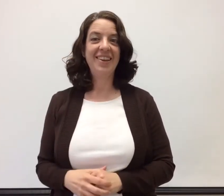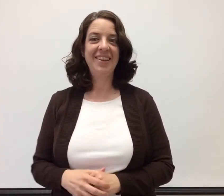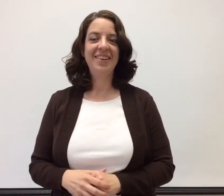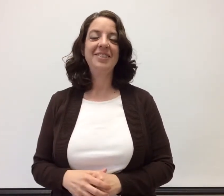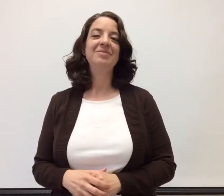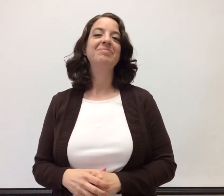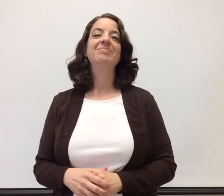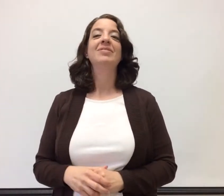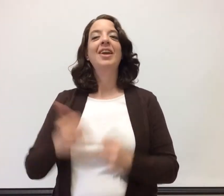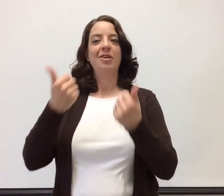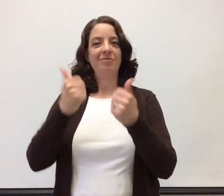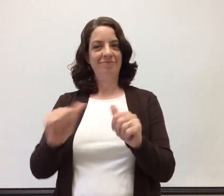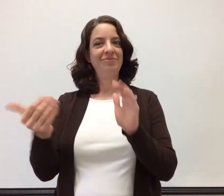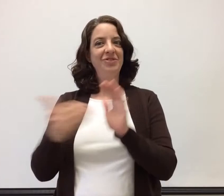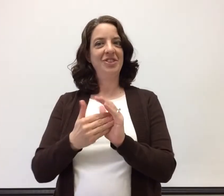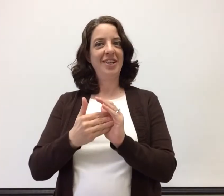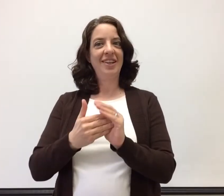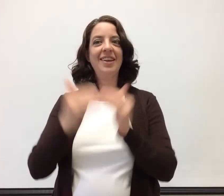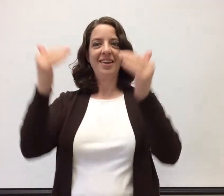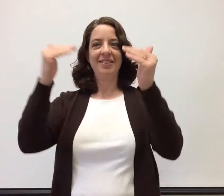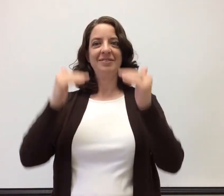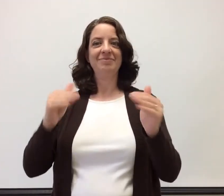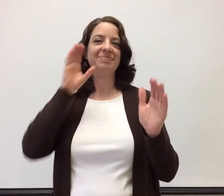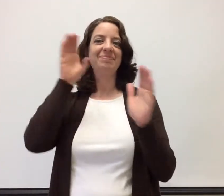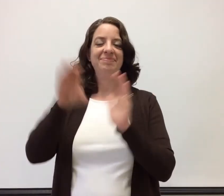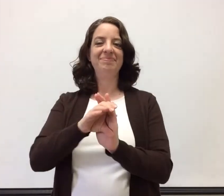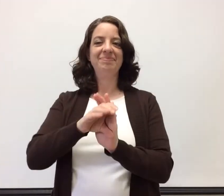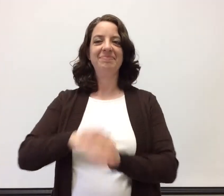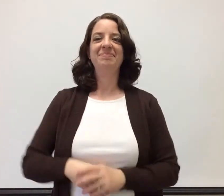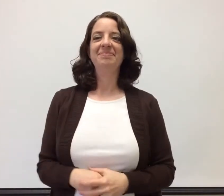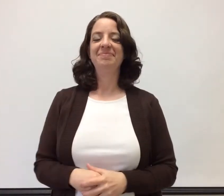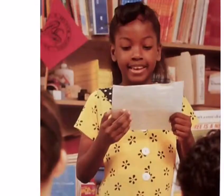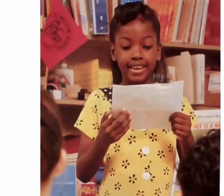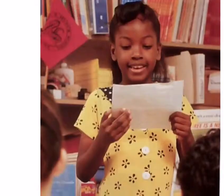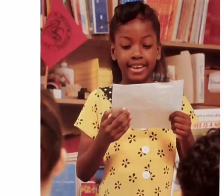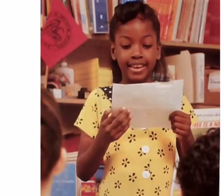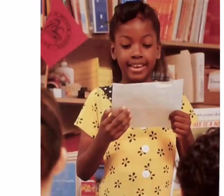You getting it? So, try again with the next picture.